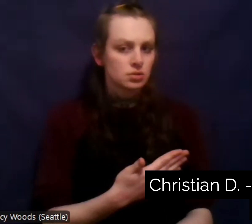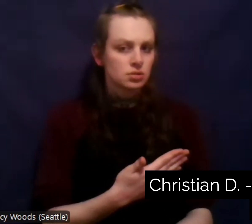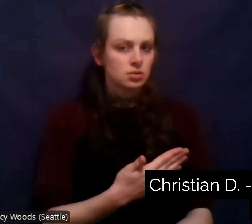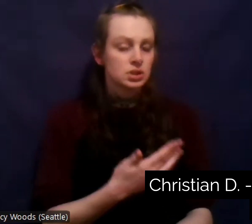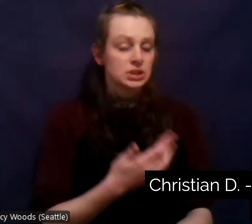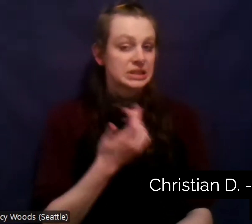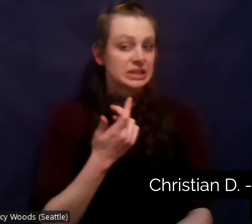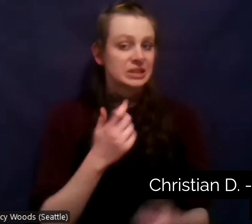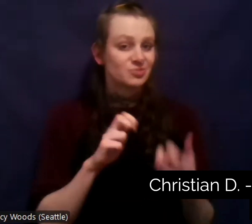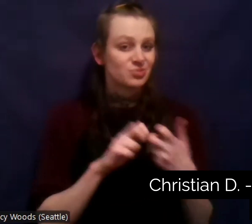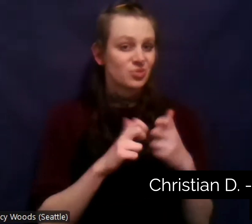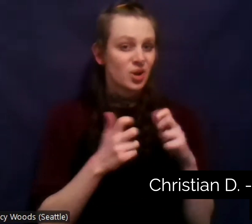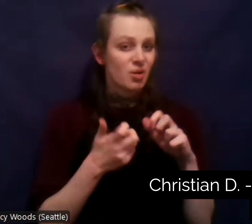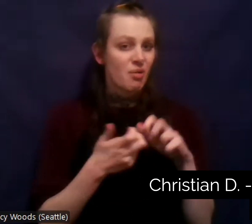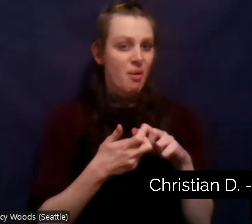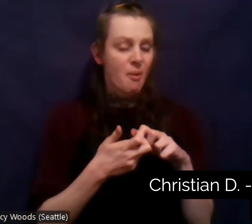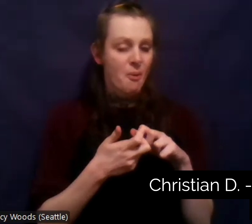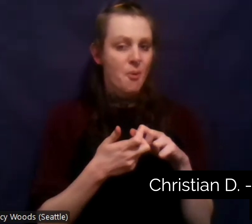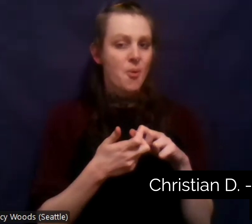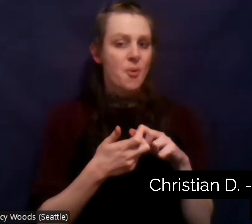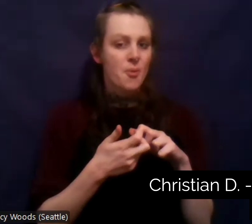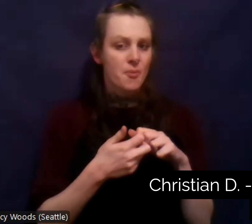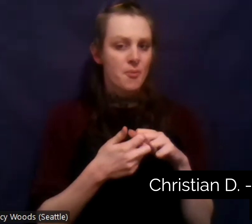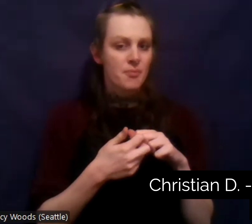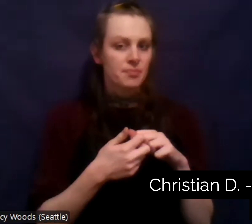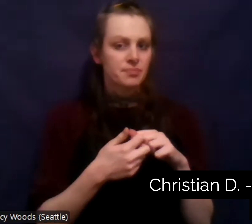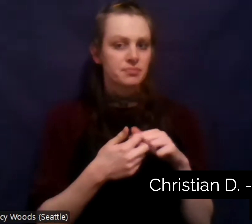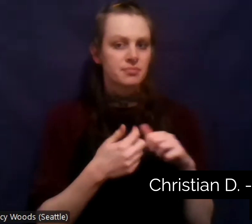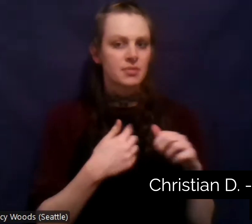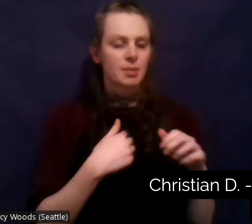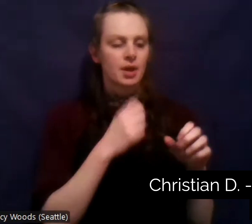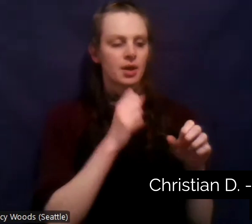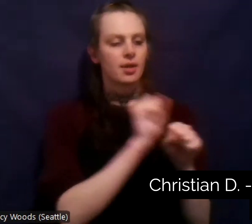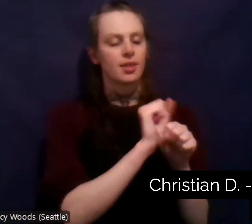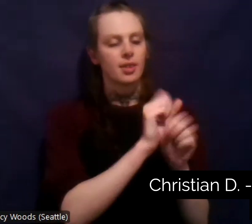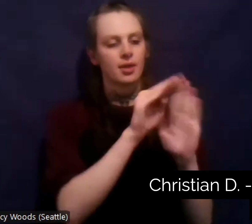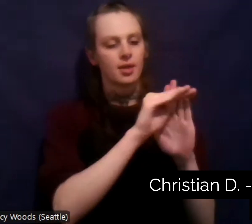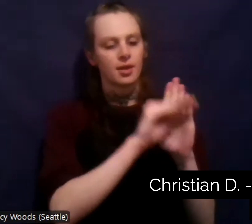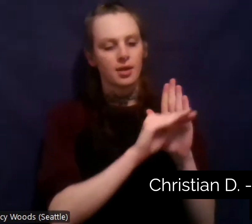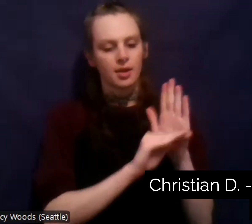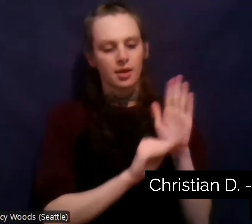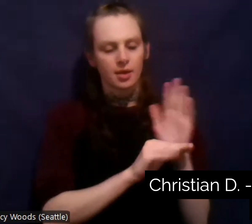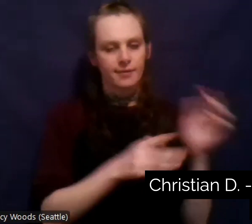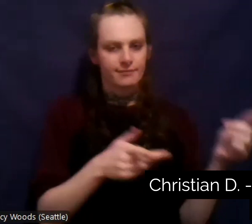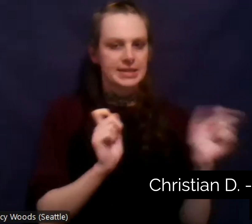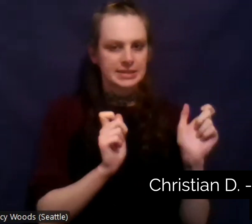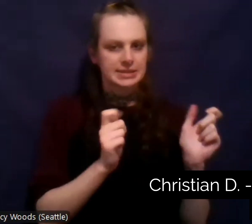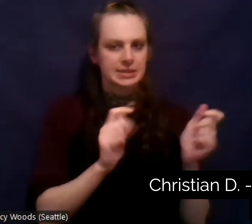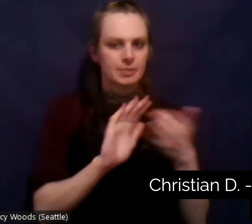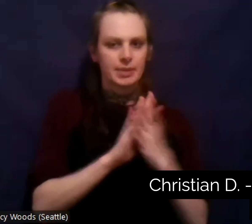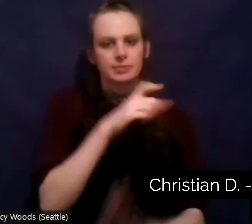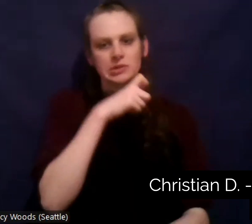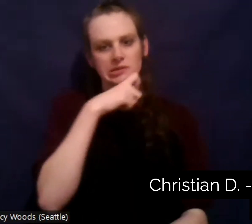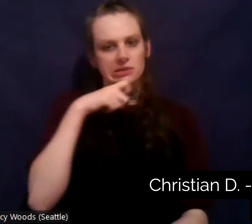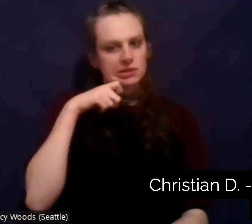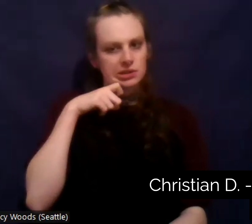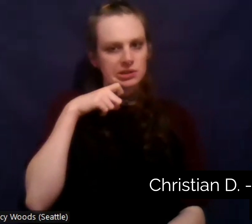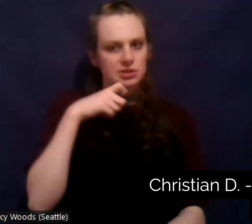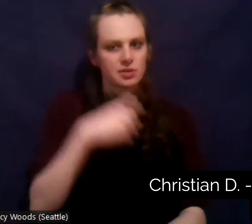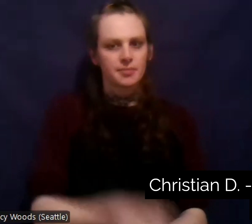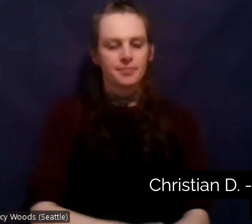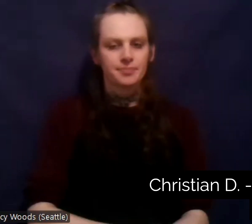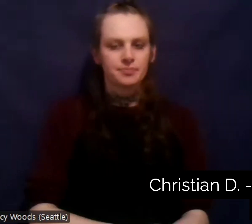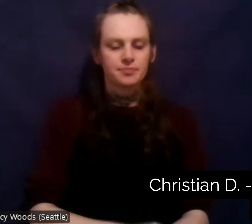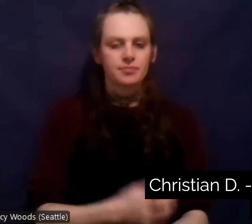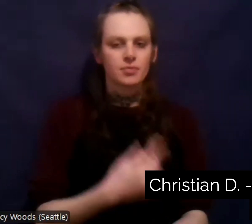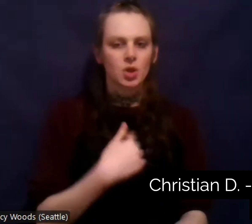the problem was I was going through the steps pretty quick, and then I became dry, and then I